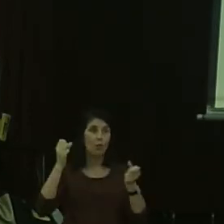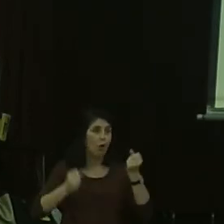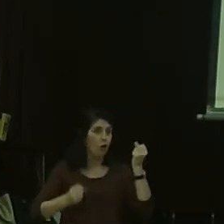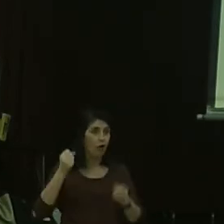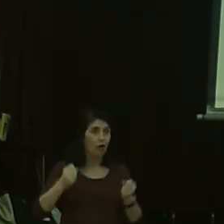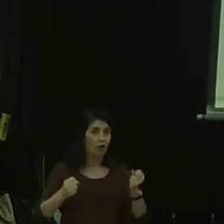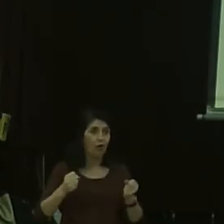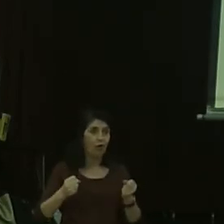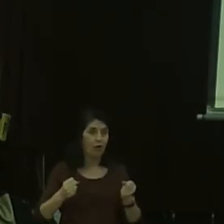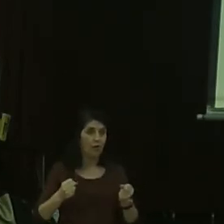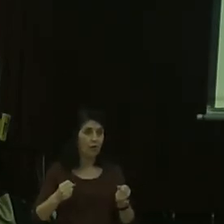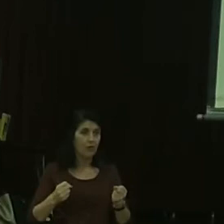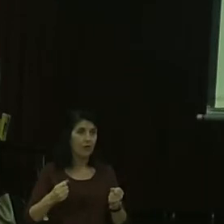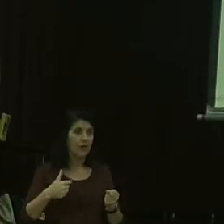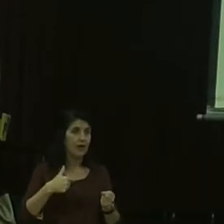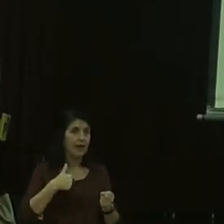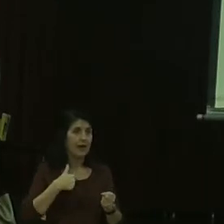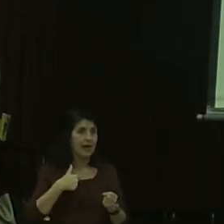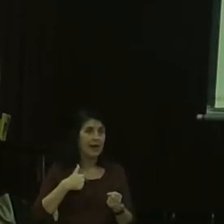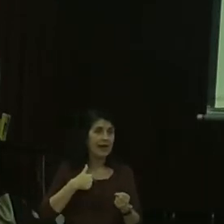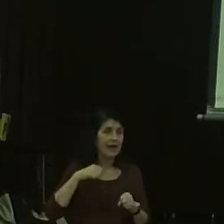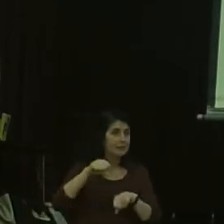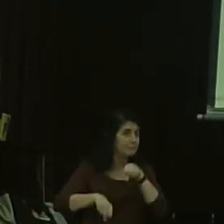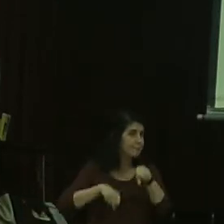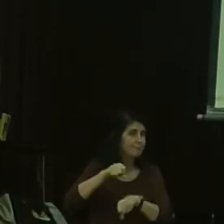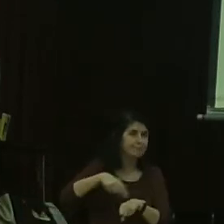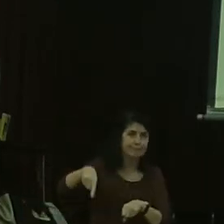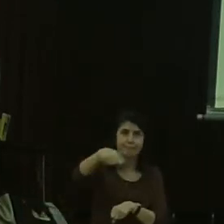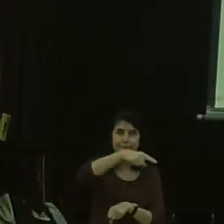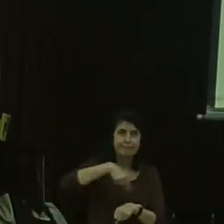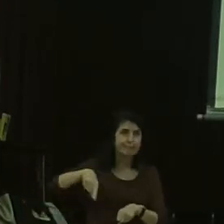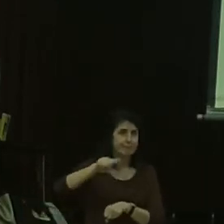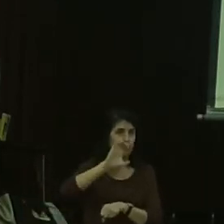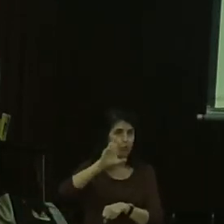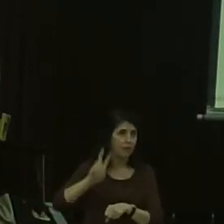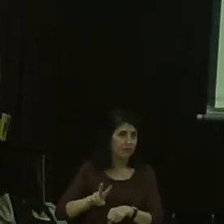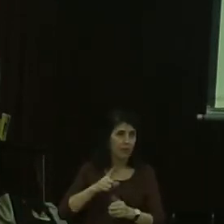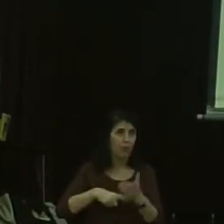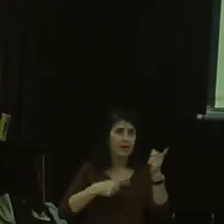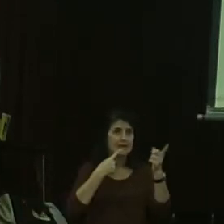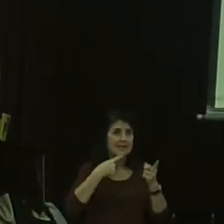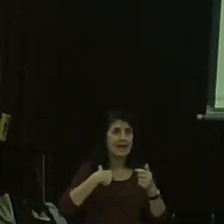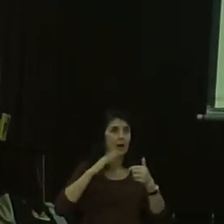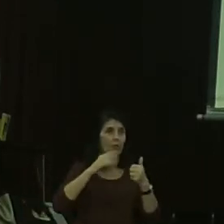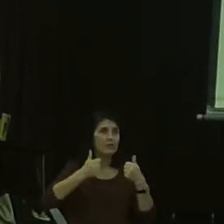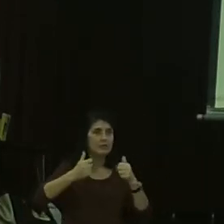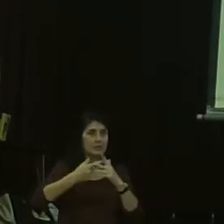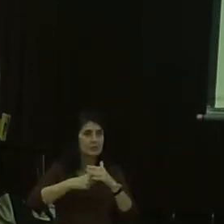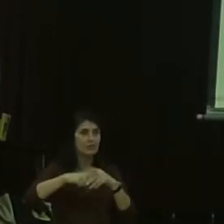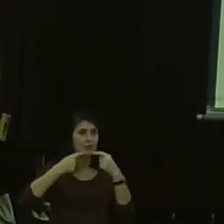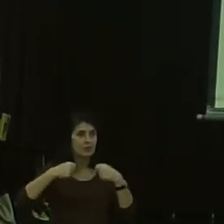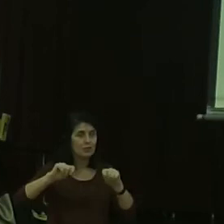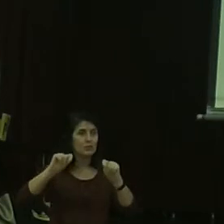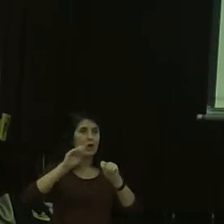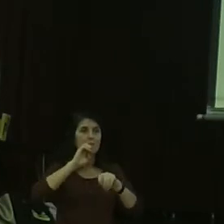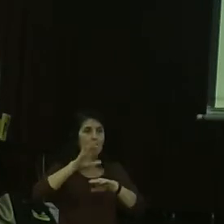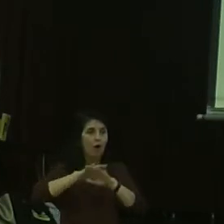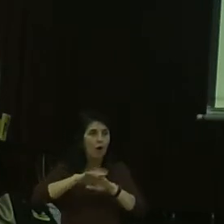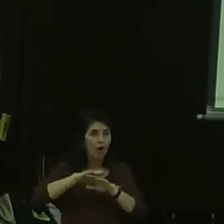I avoid the streets of the main streets of Corvallis. But based on what I just said, I'm going to start trying to really safely be on